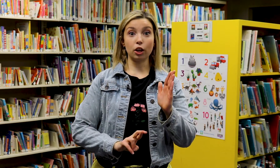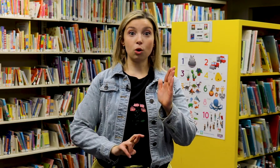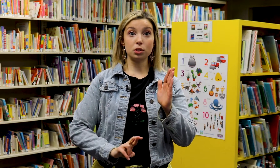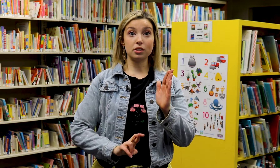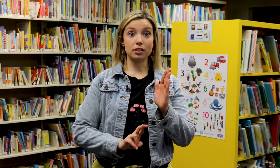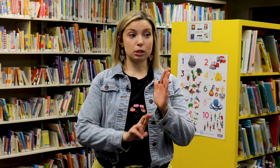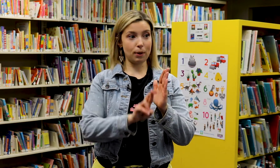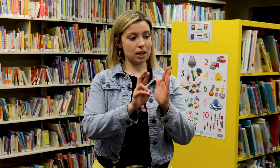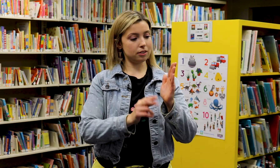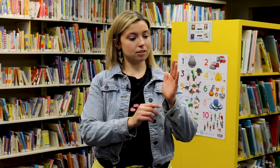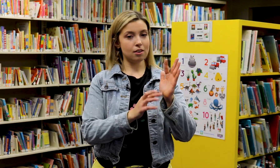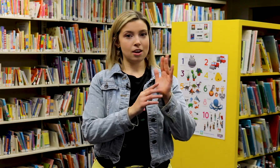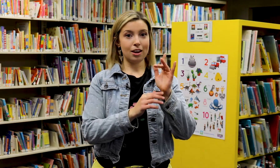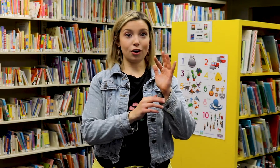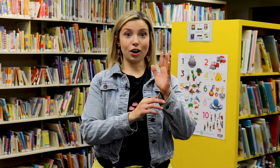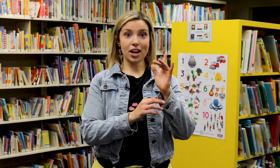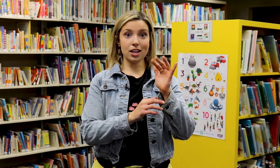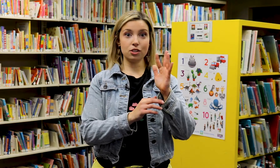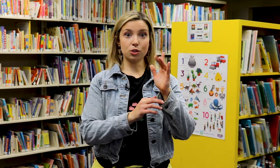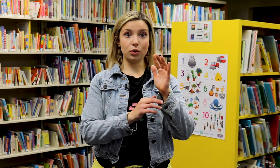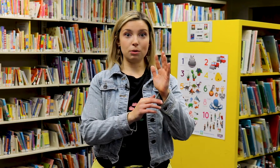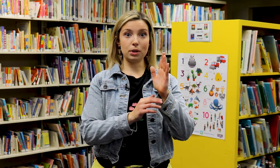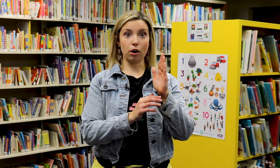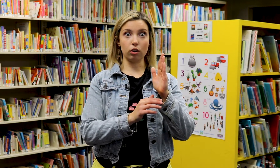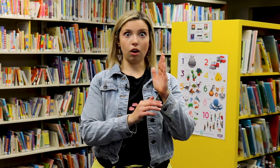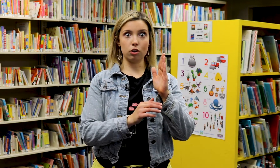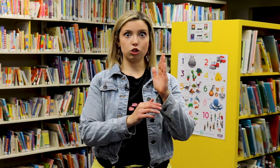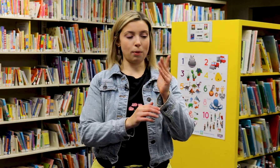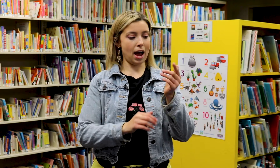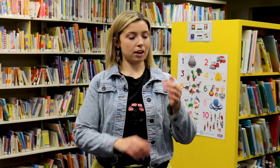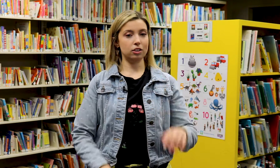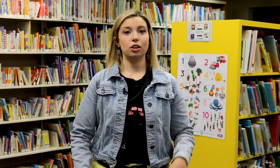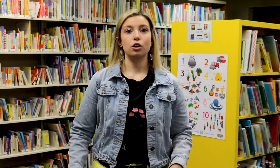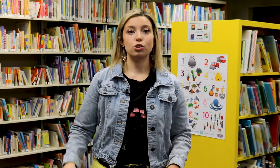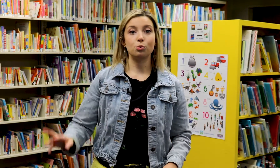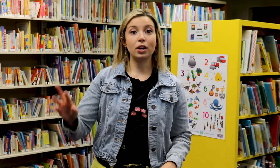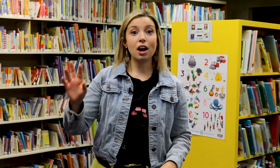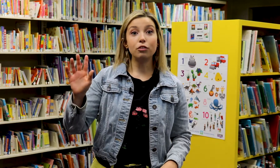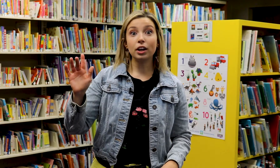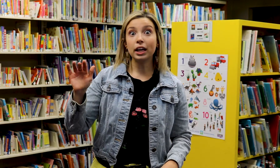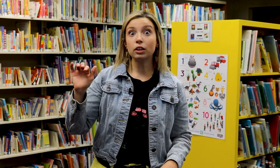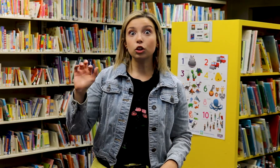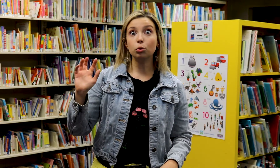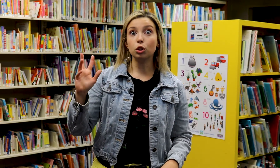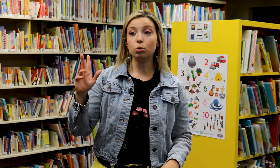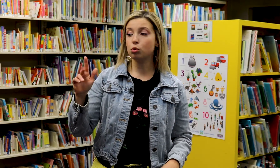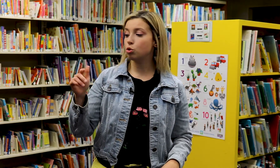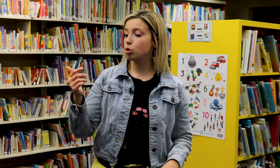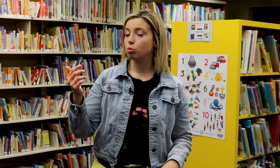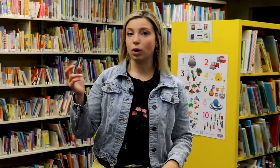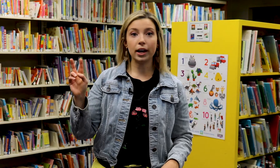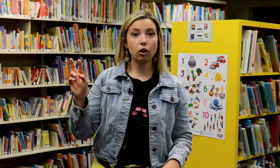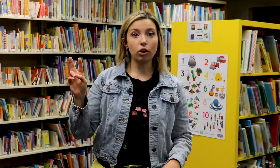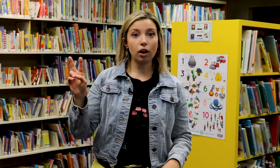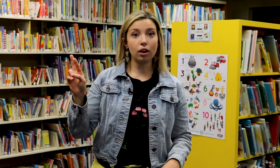goes into space, and our hand is going to be our launch pad. So whatever hand you use to write or color